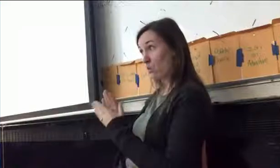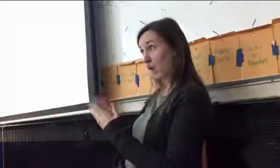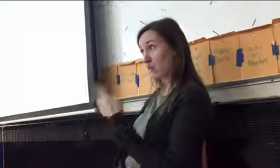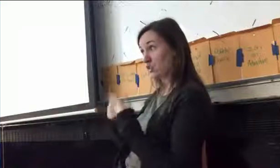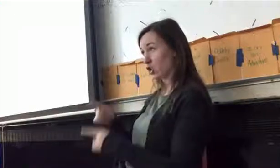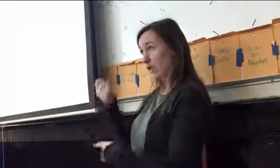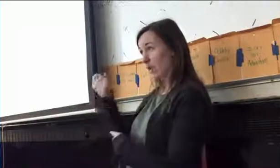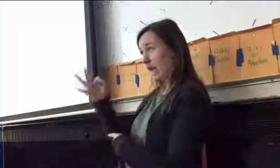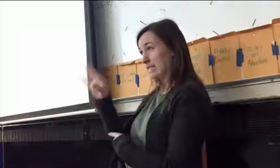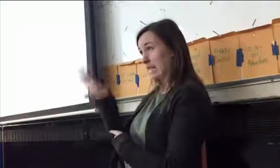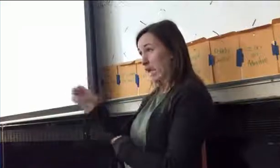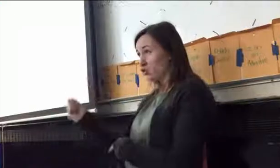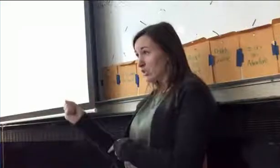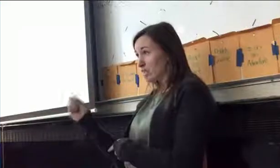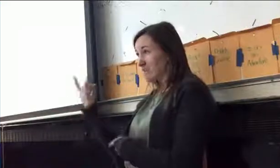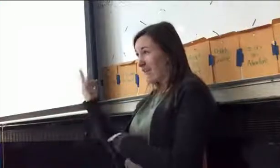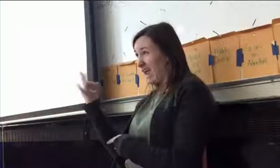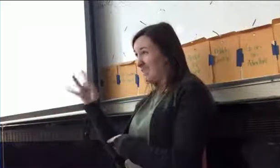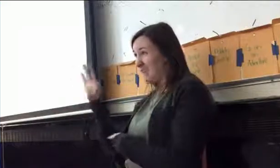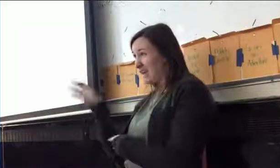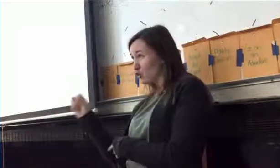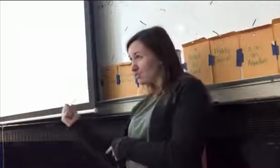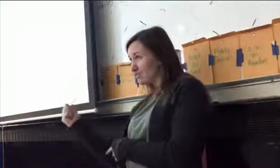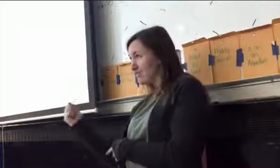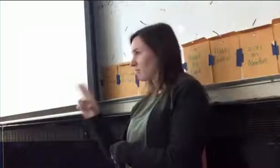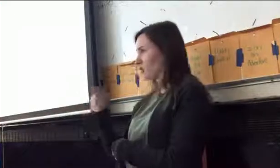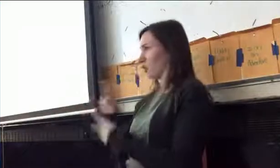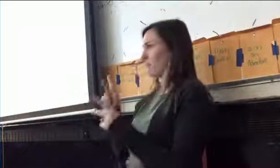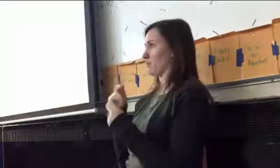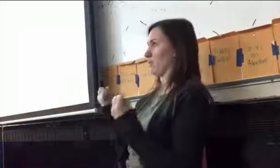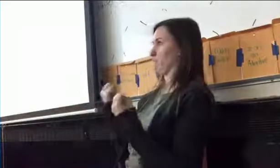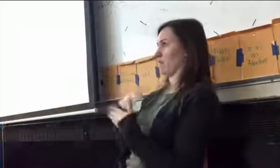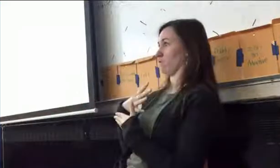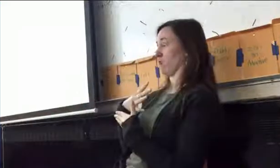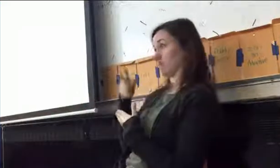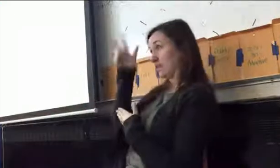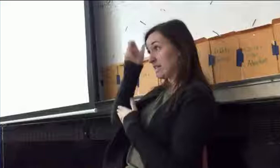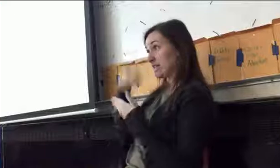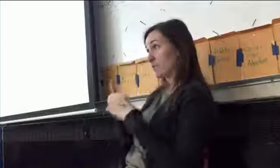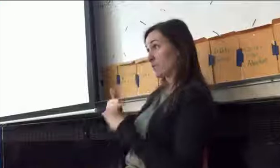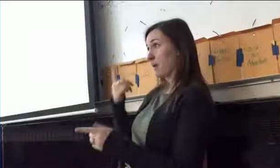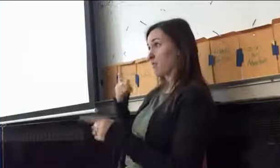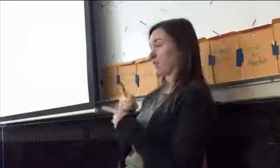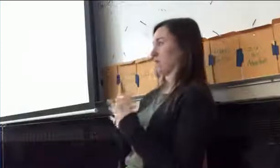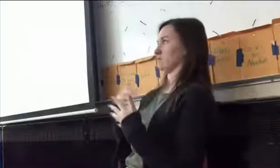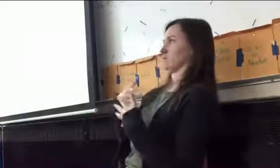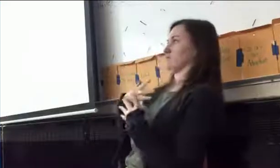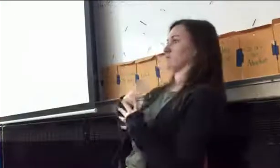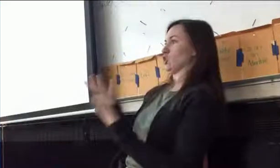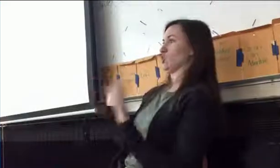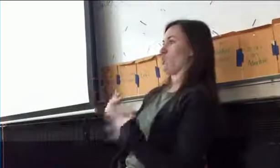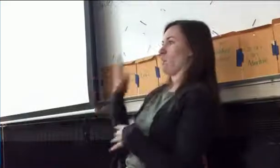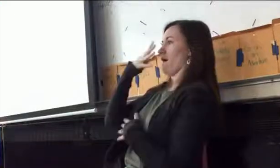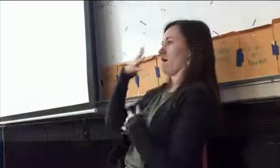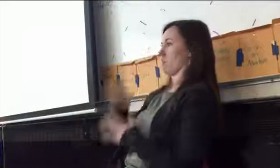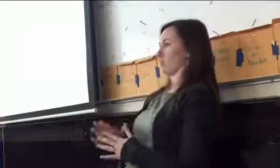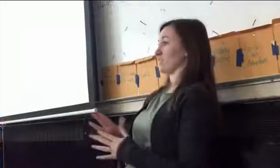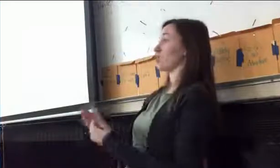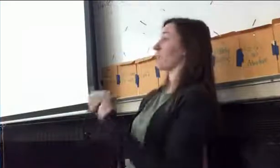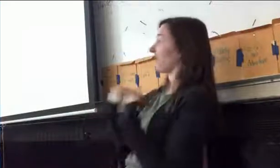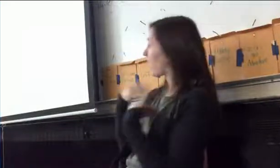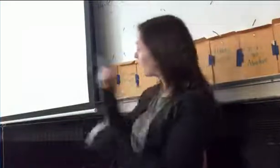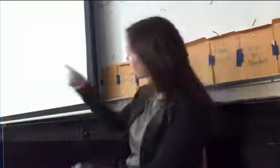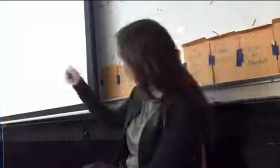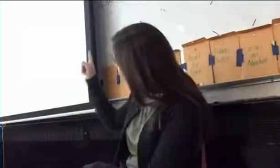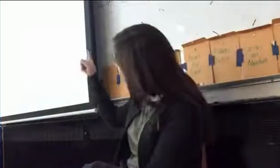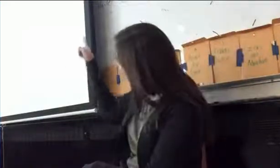and 1800s? No. People are fearful of it. Remember the devil baby? So they have this over here, and if you see at the very top,